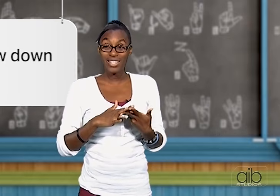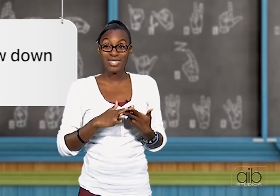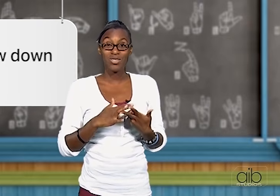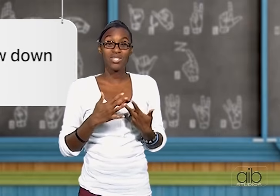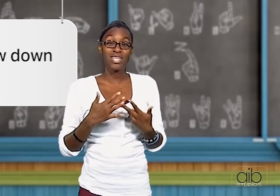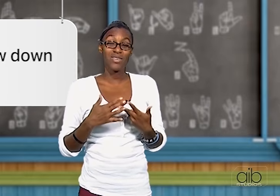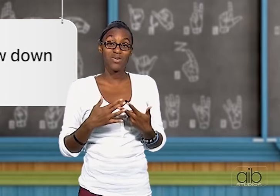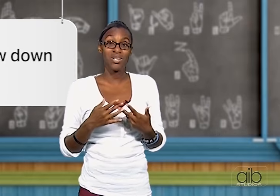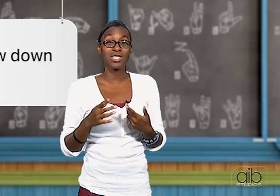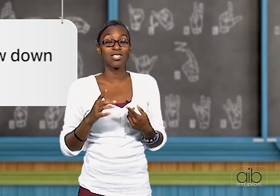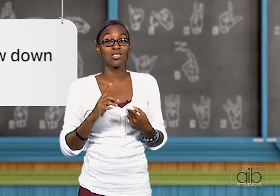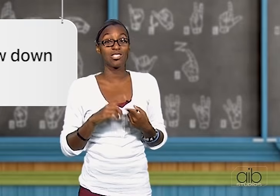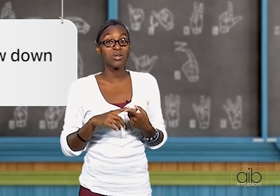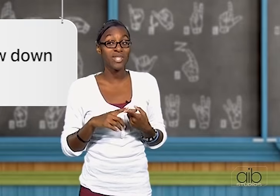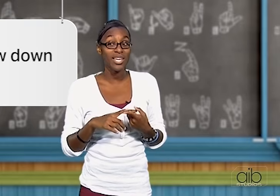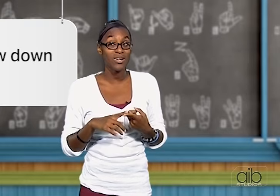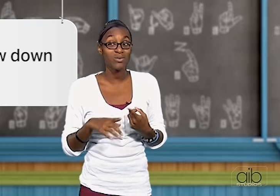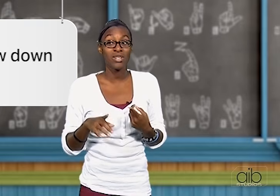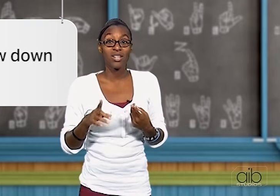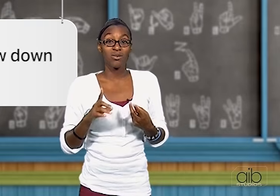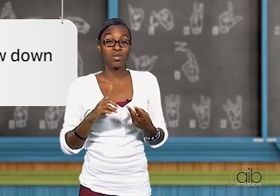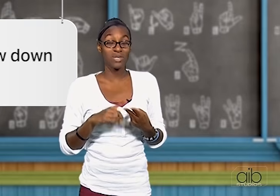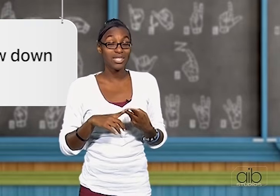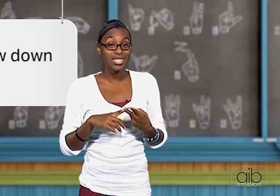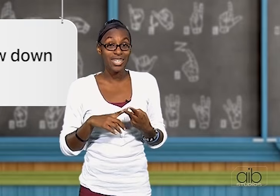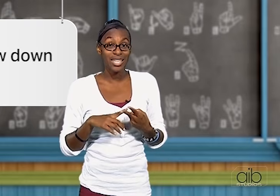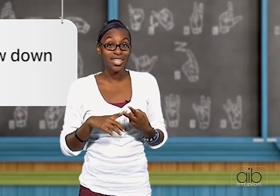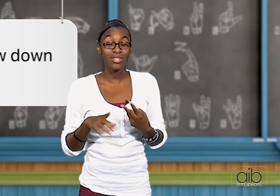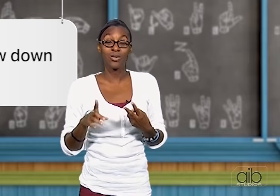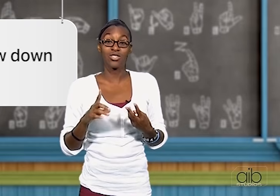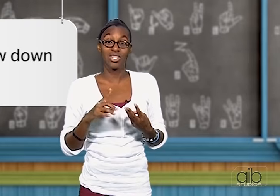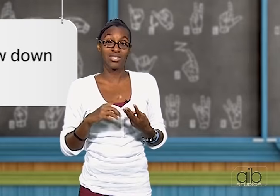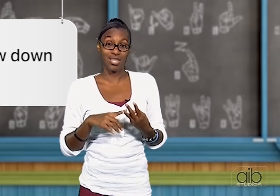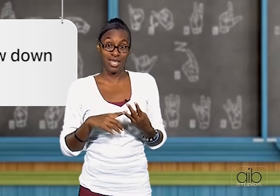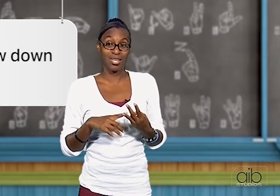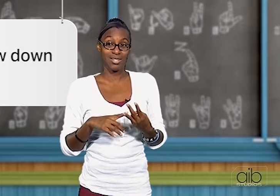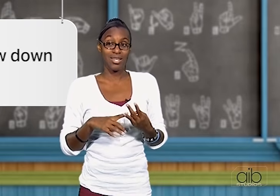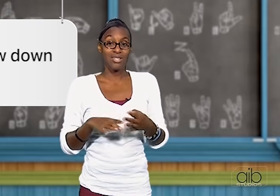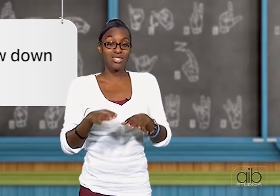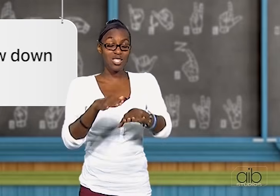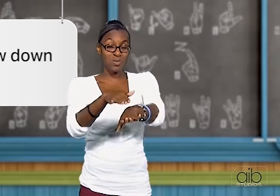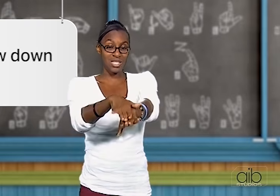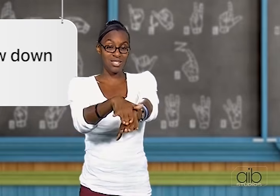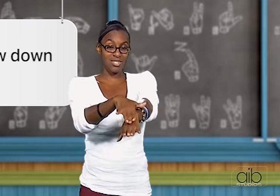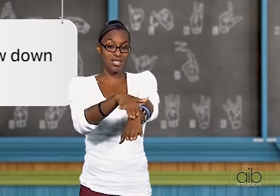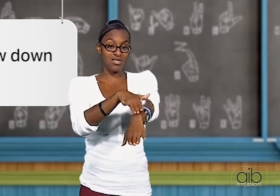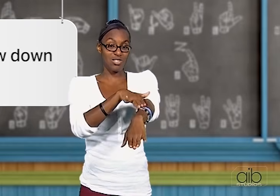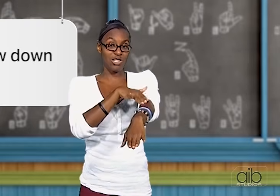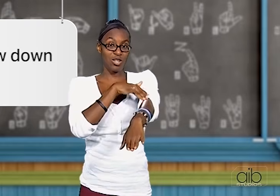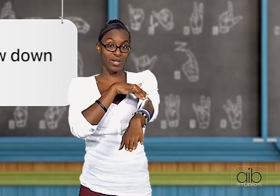that you can tell someone either to slow down, repeat it again, or just again. So this means slow